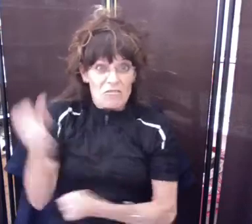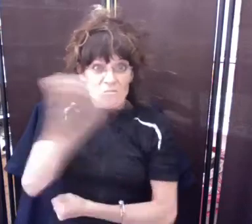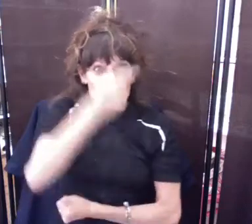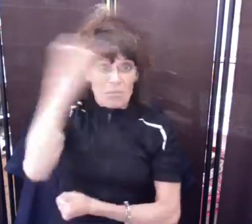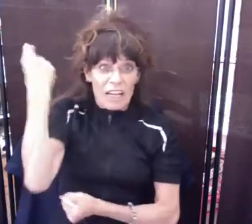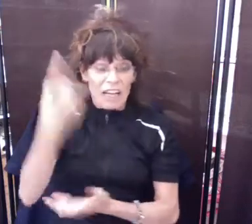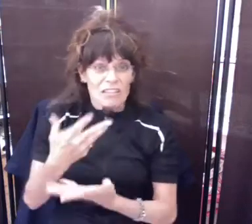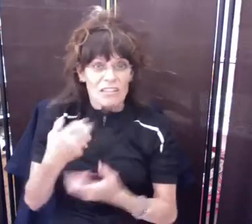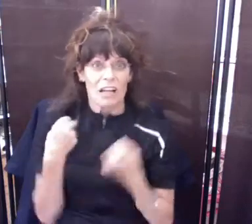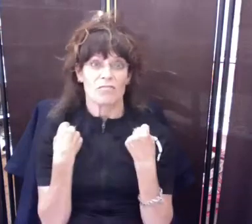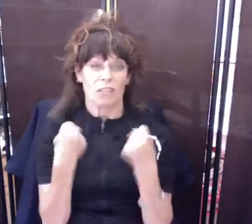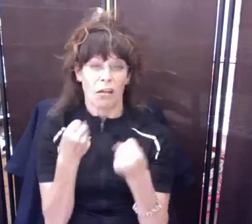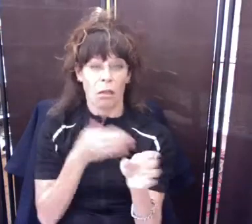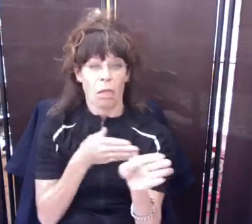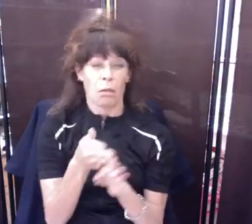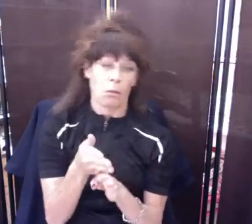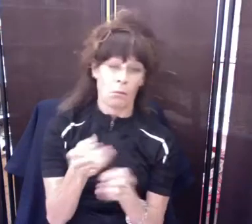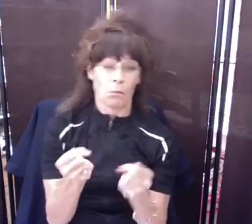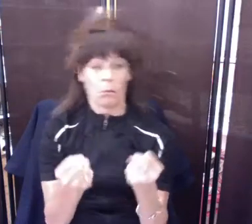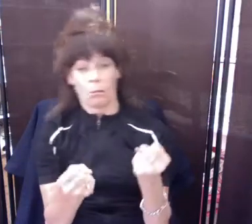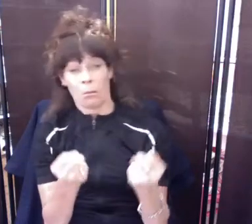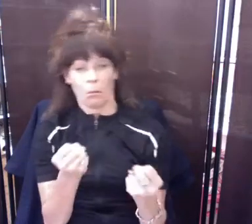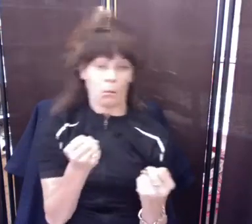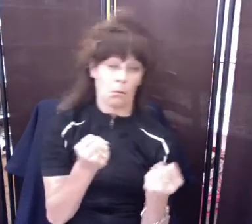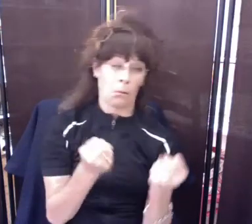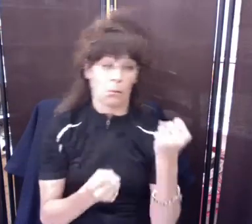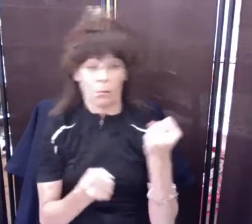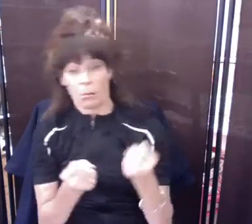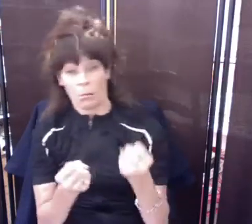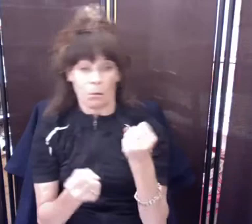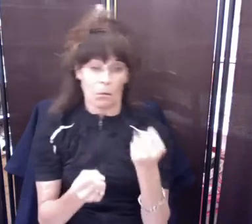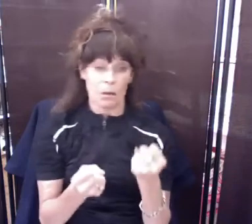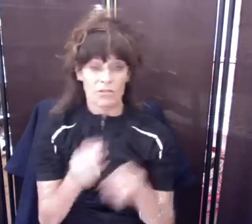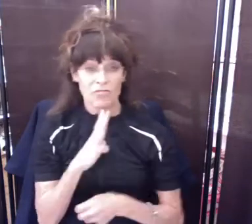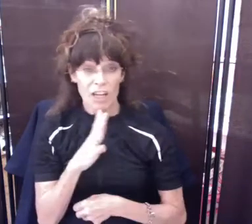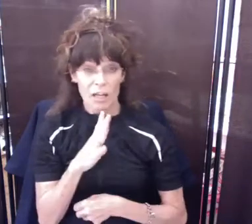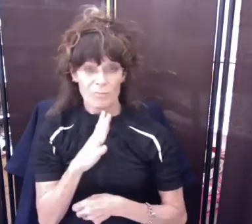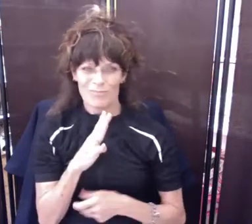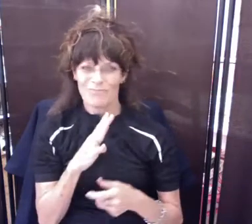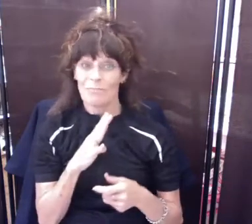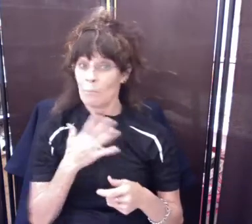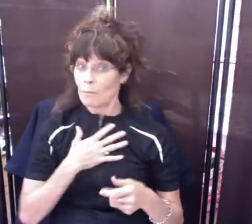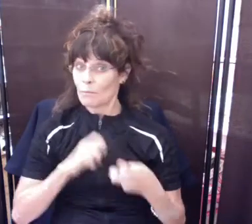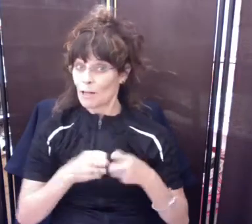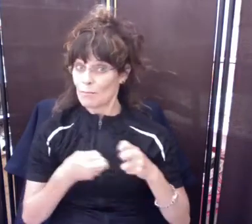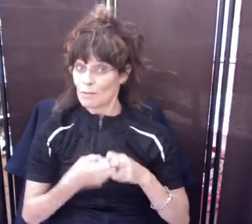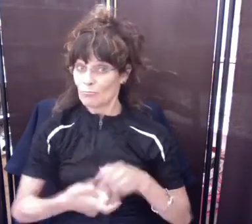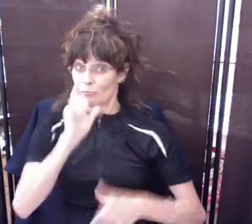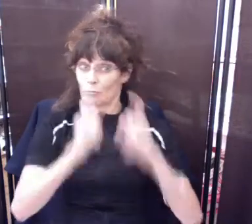road as long as I remained conscious. My problem was I drank so heavily